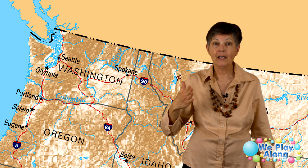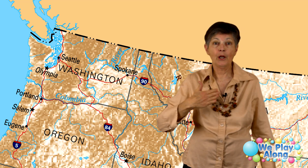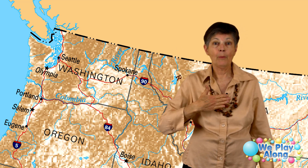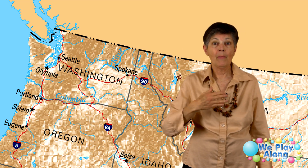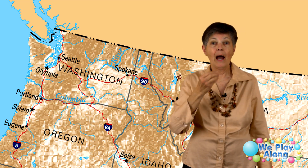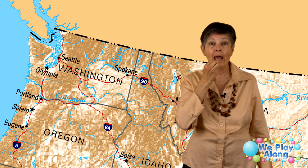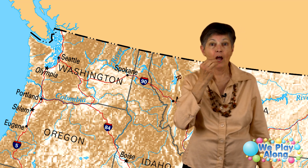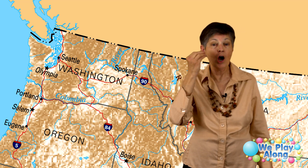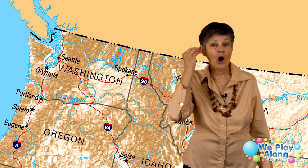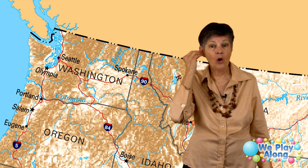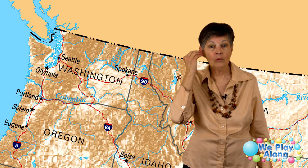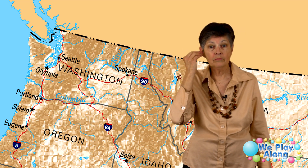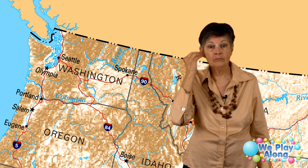Washington, my home.